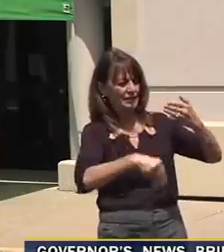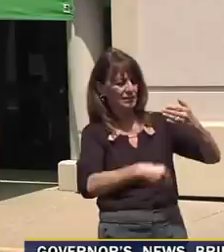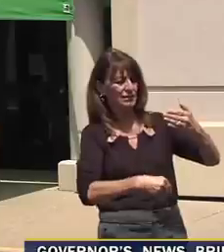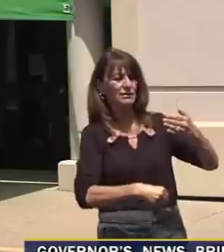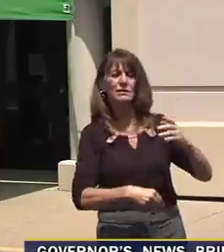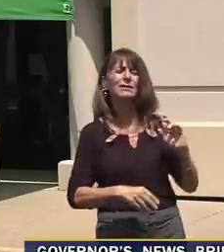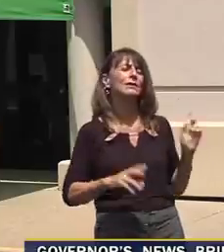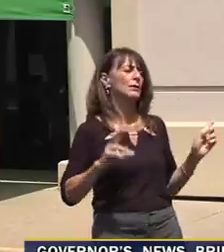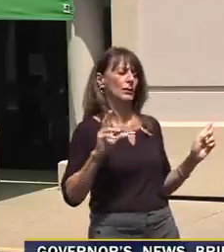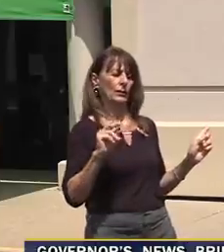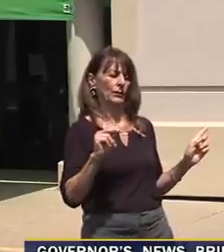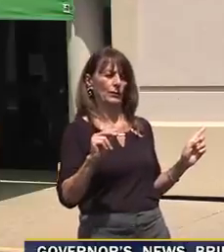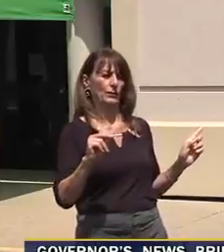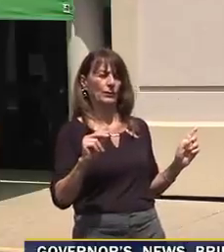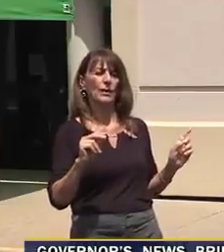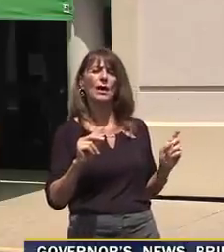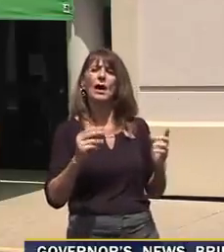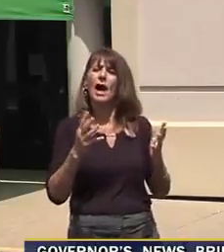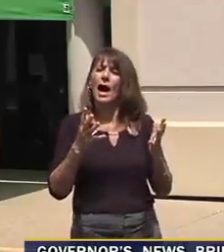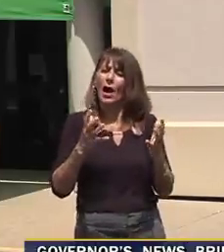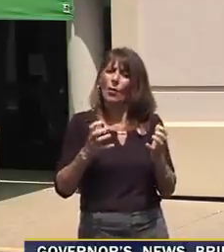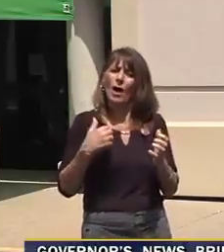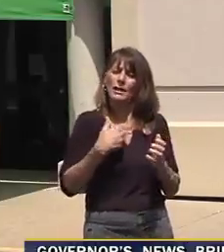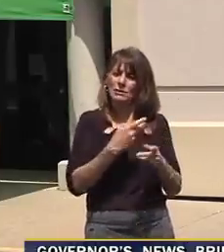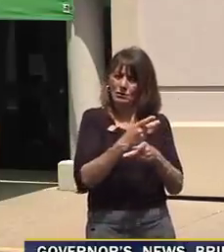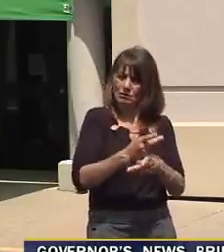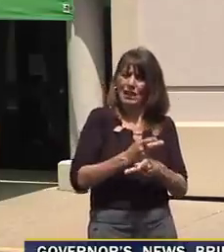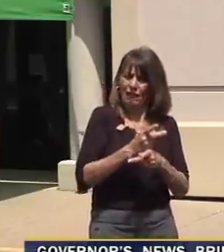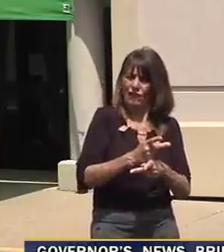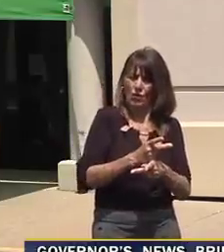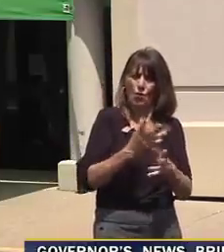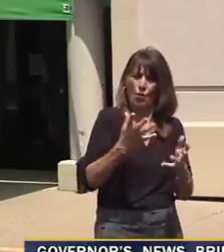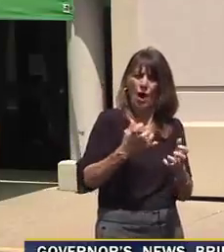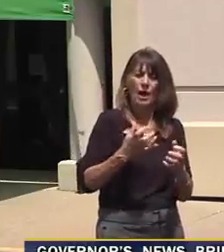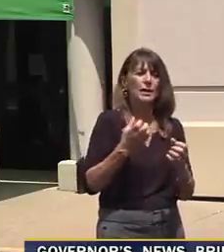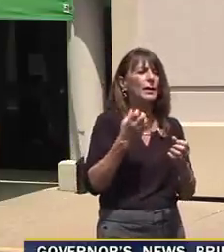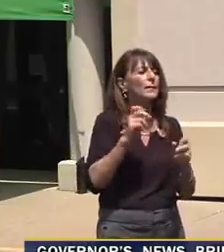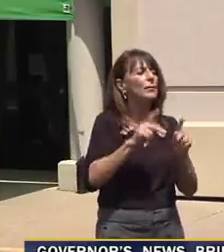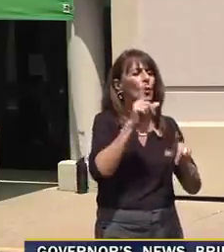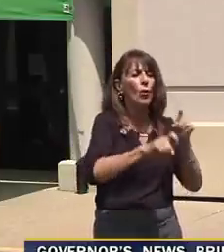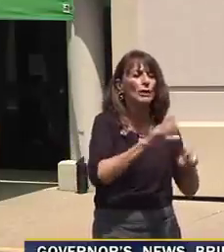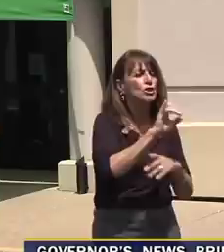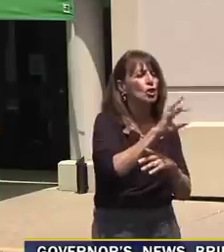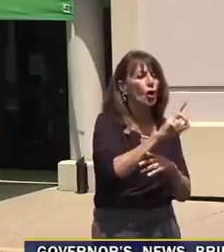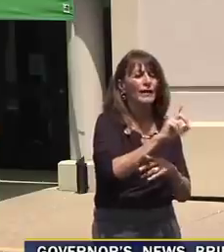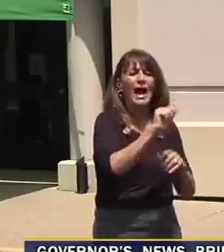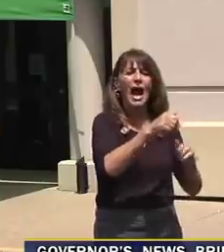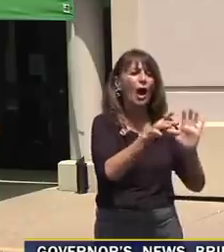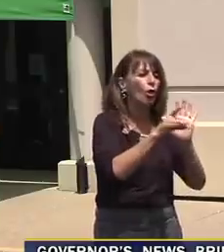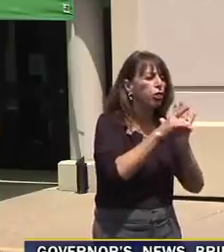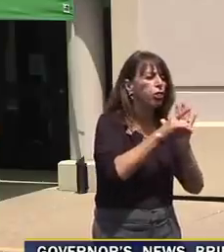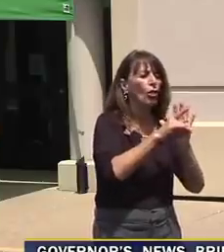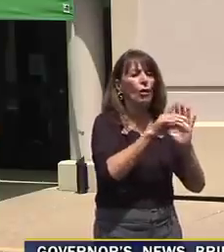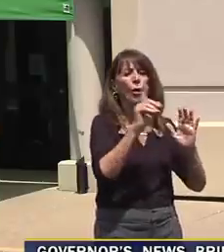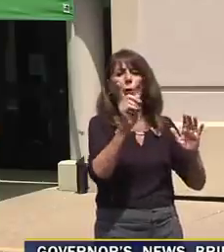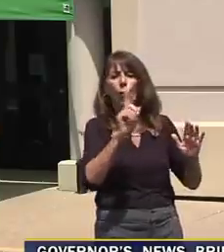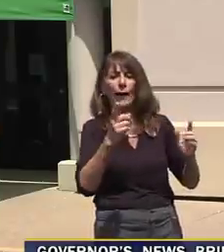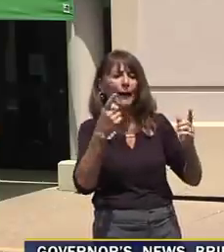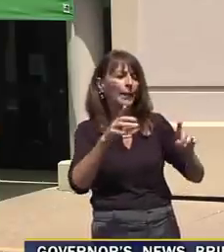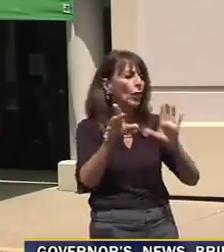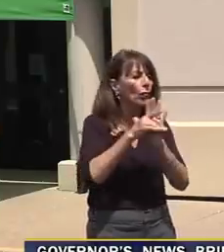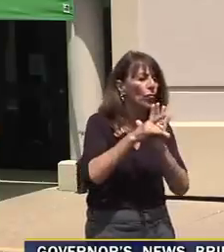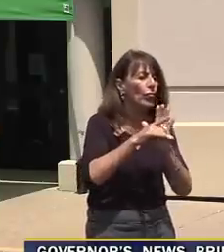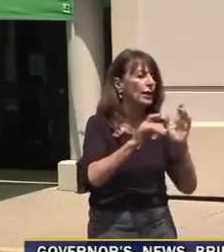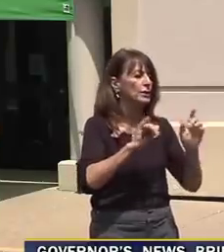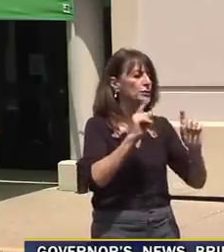state, err on the side of generosity. There's a lot of questions about COVID, how it's picked up, where it's picked up. Did you pick it up at the office? Did you pick it